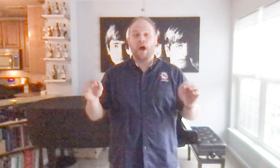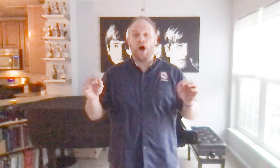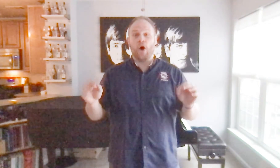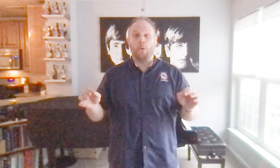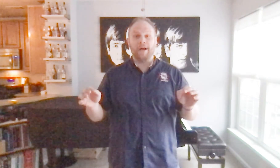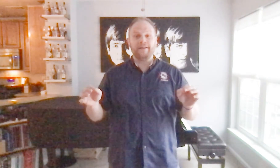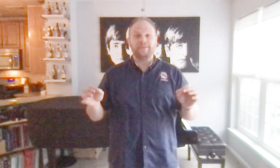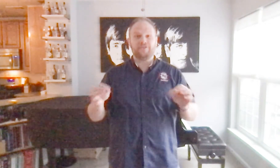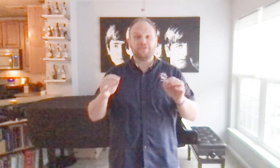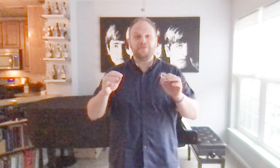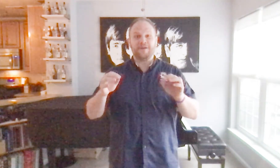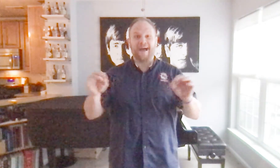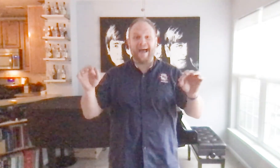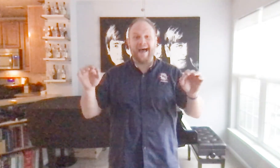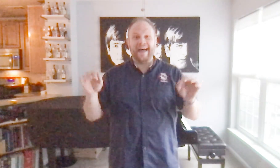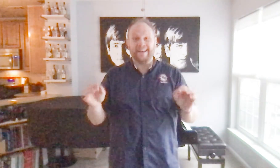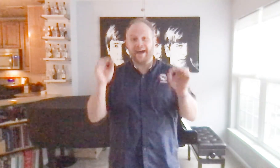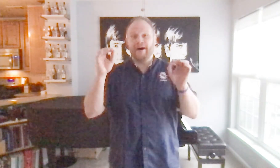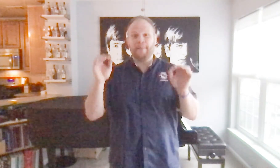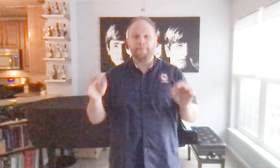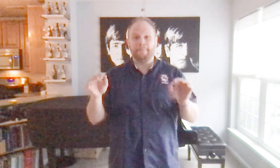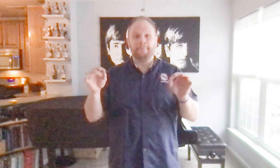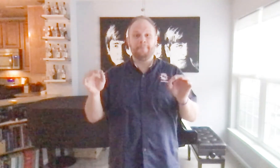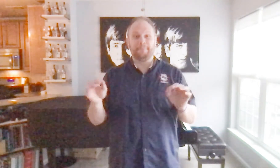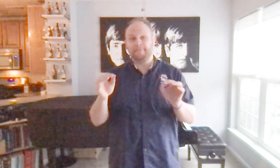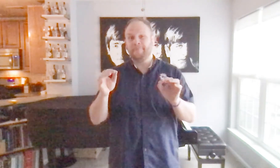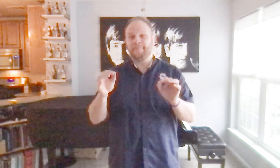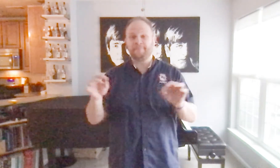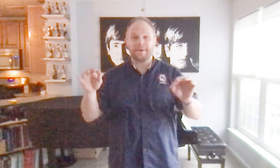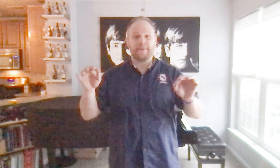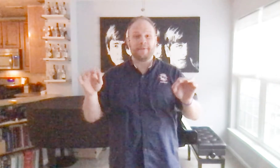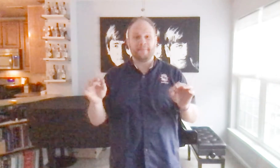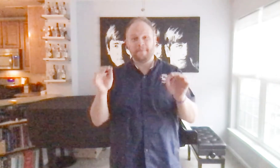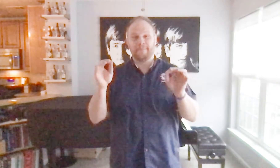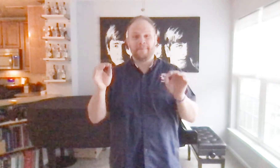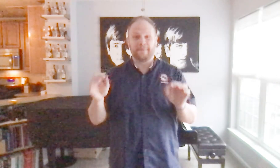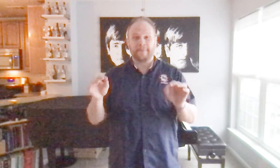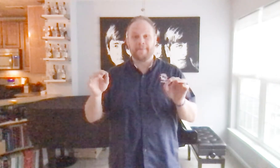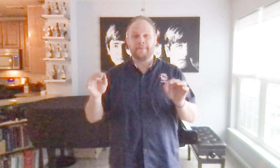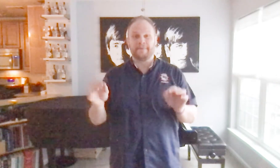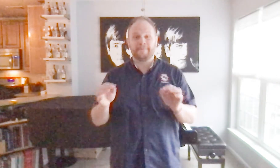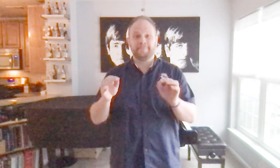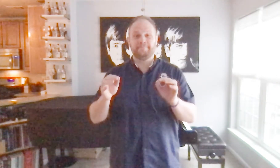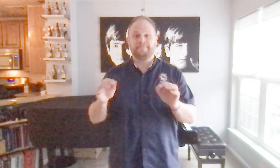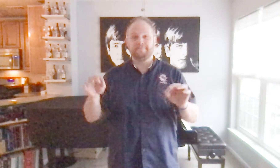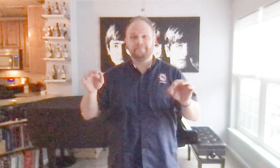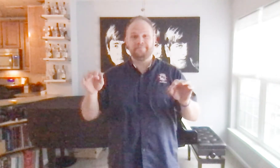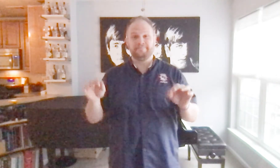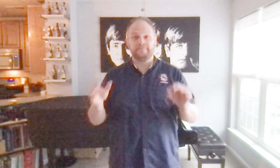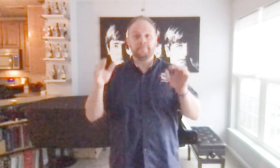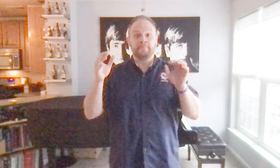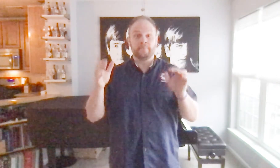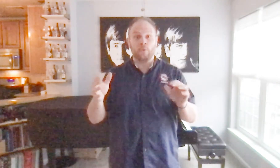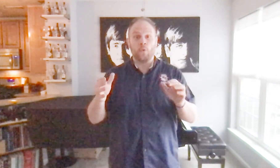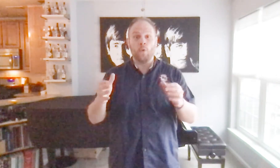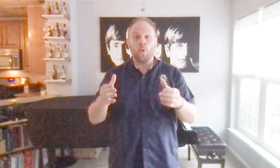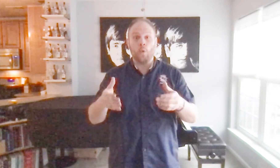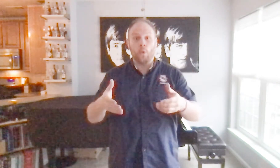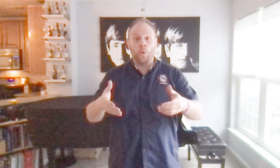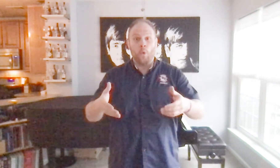A 1, 2, and. Bum ba bum bum bum bum bum bum bum bum ba bum